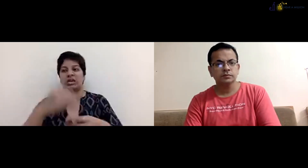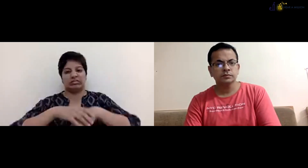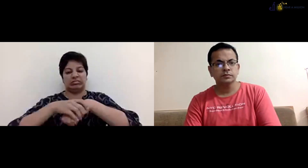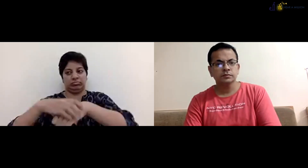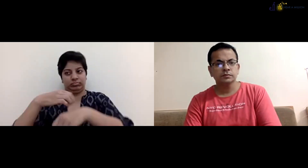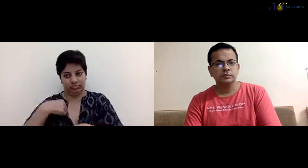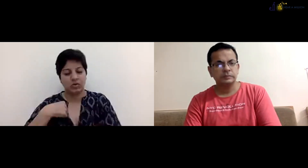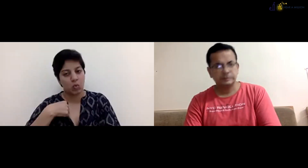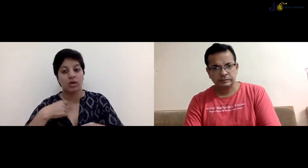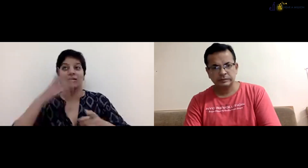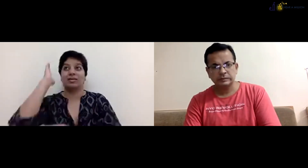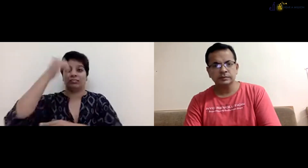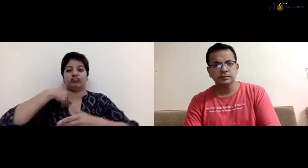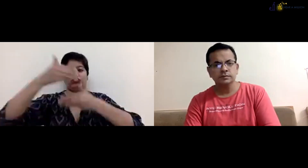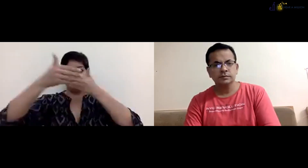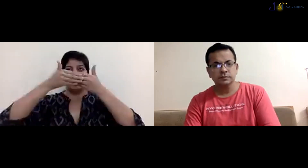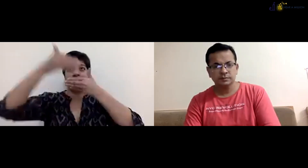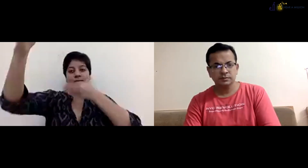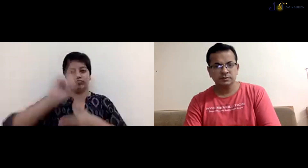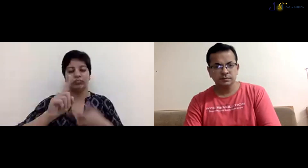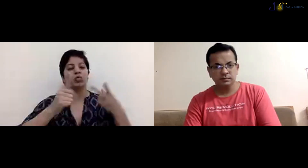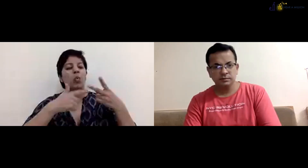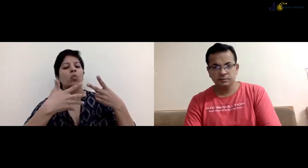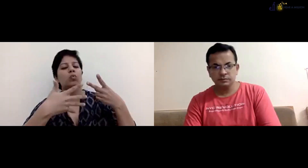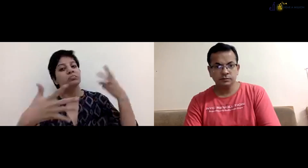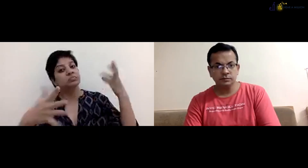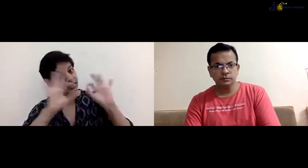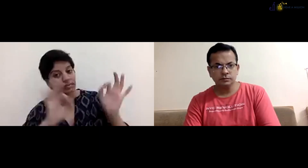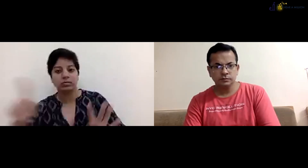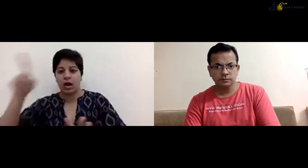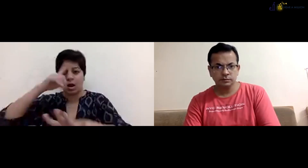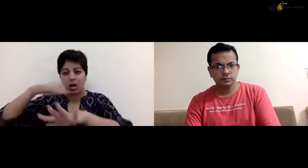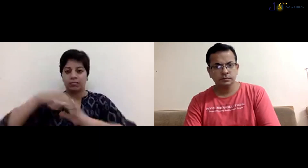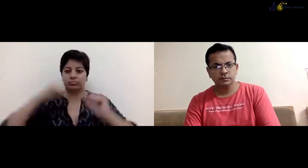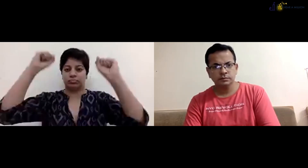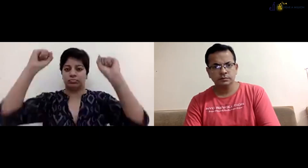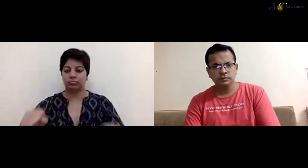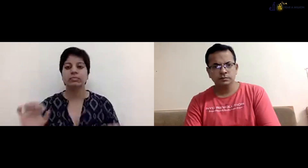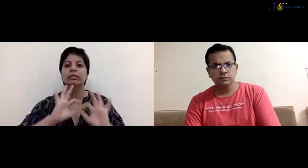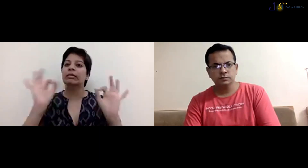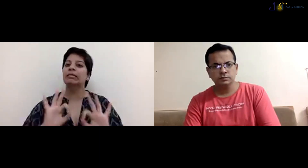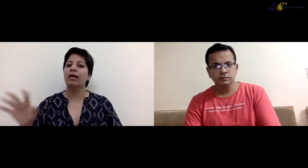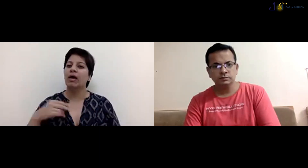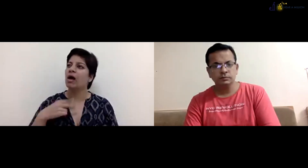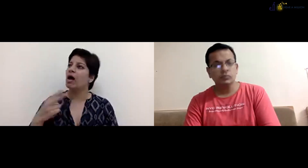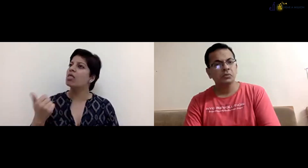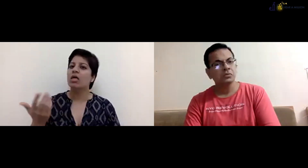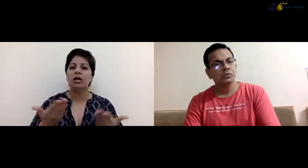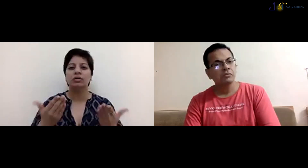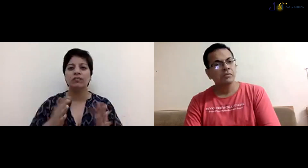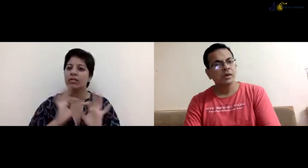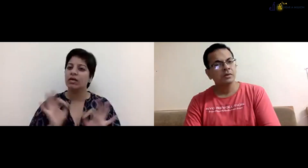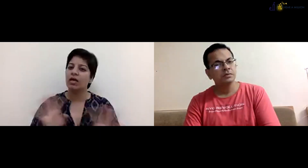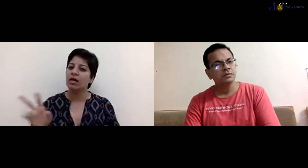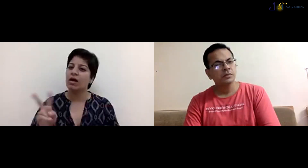that they know all the things that at night I need the assistance, that I need to sit and on the front desk.